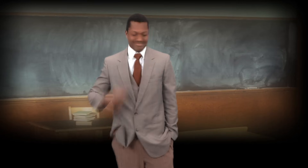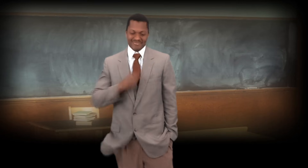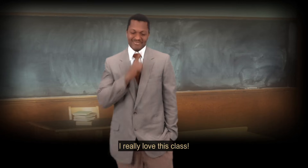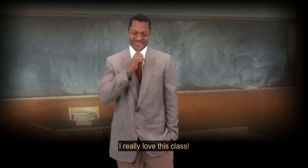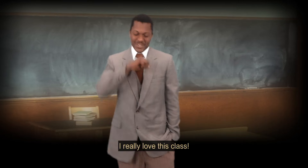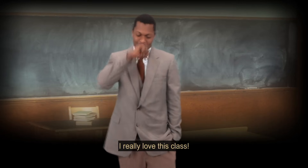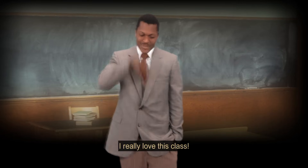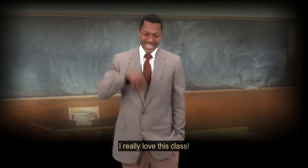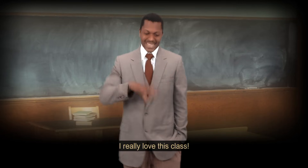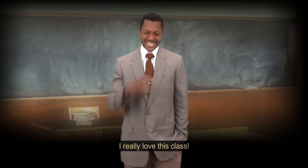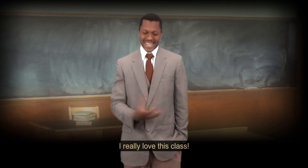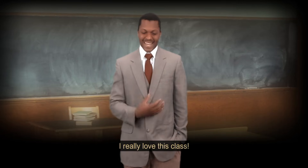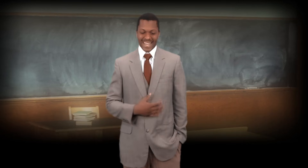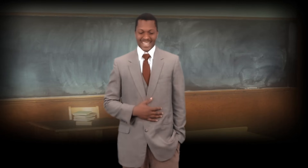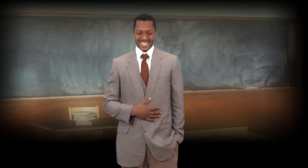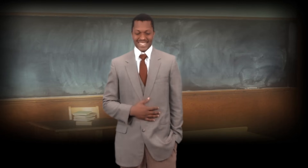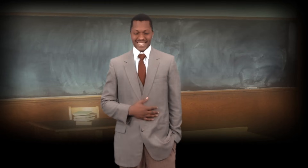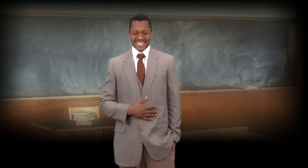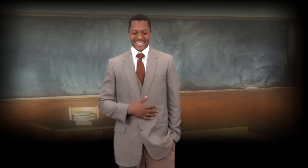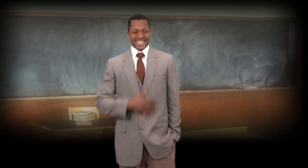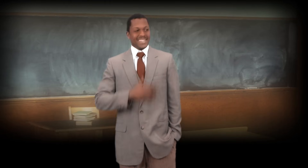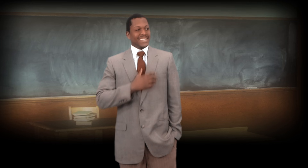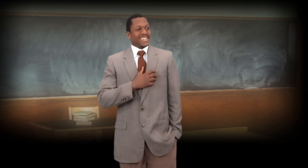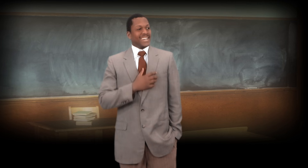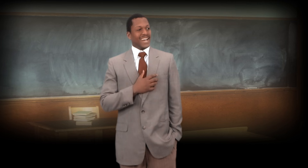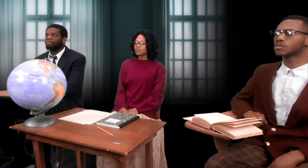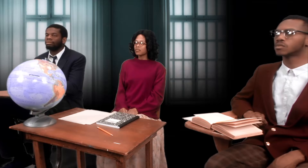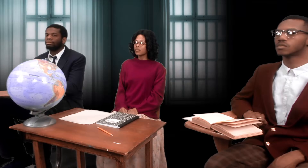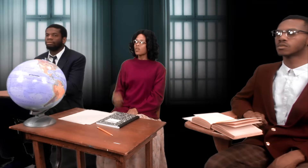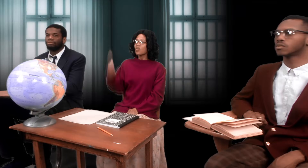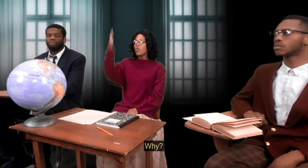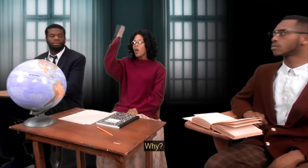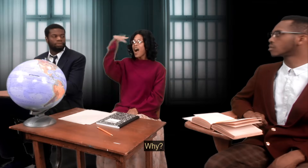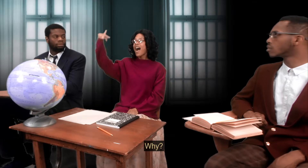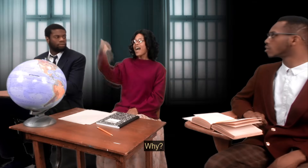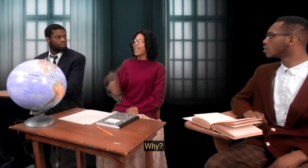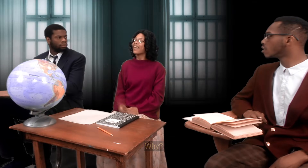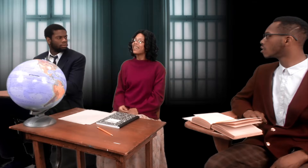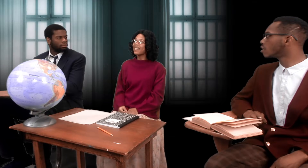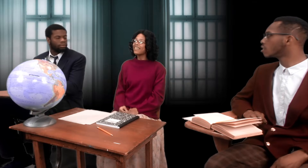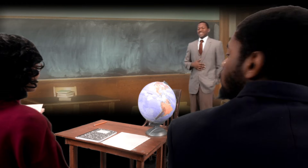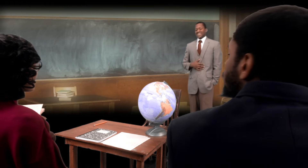I really love this class. Why?